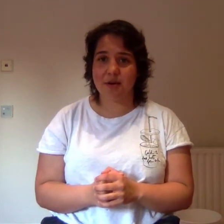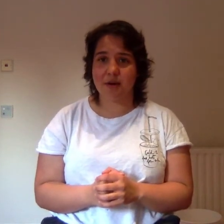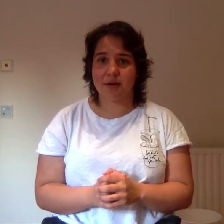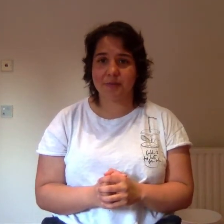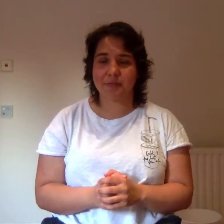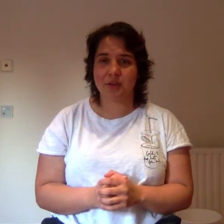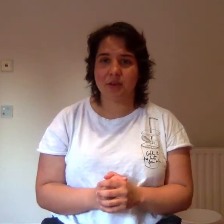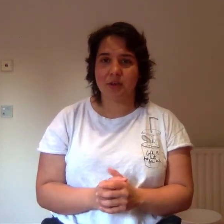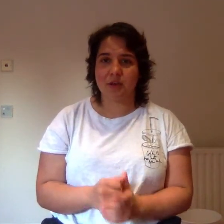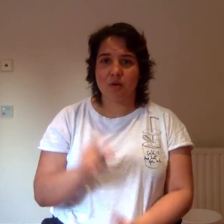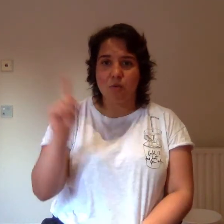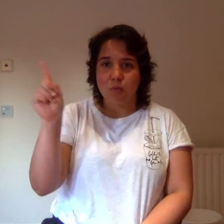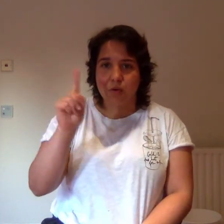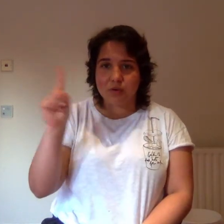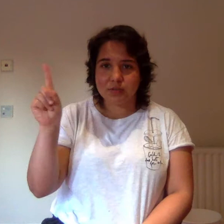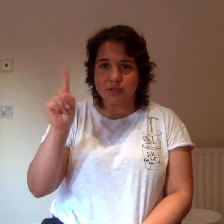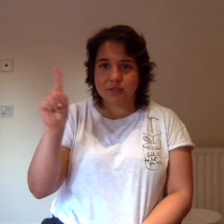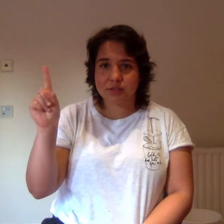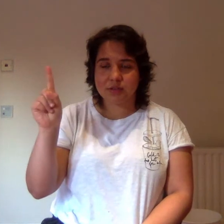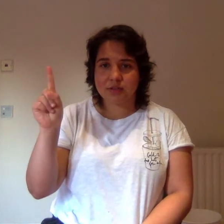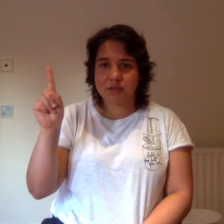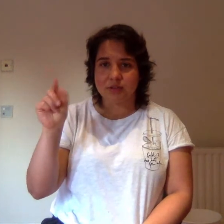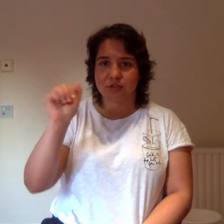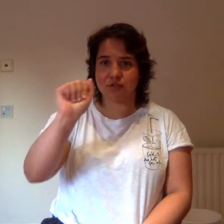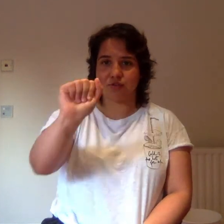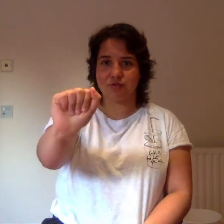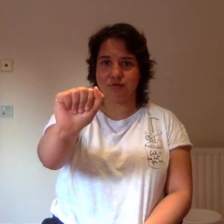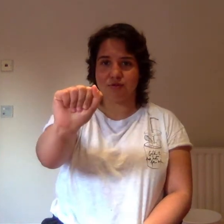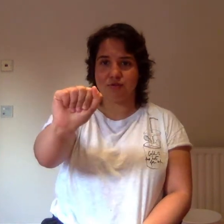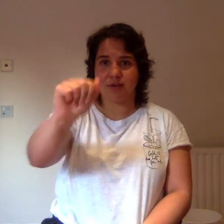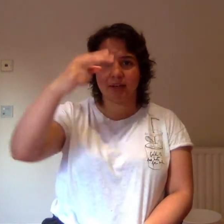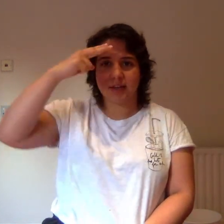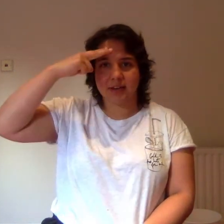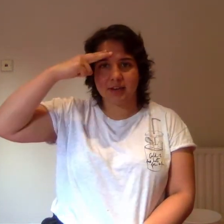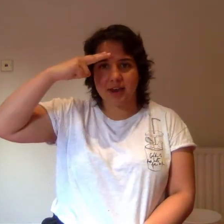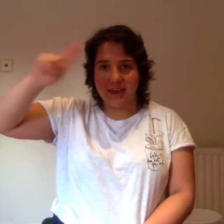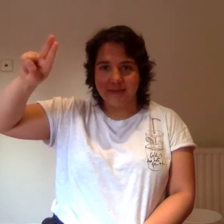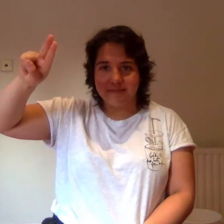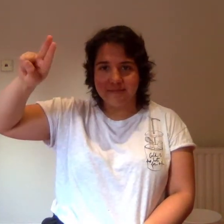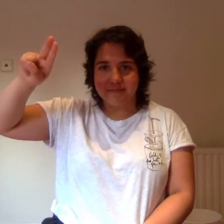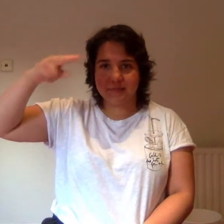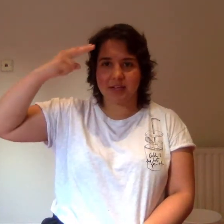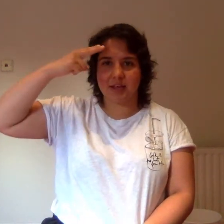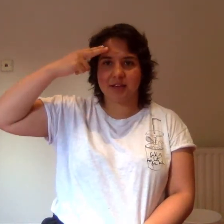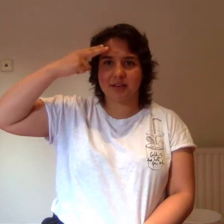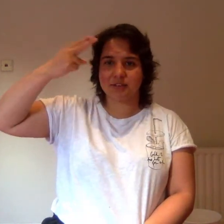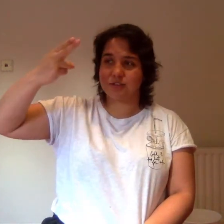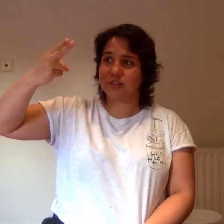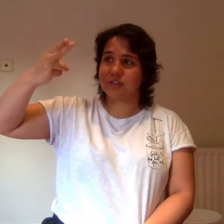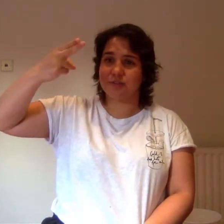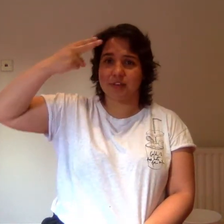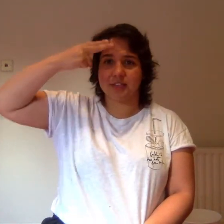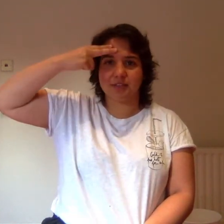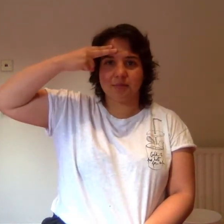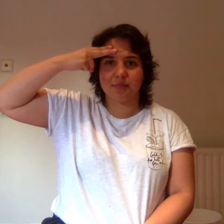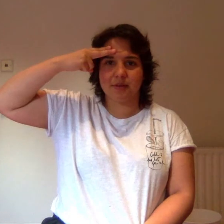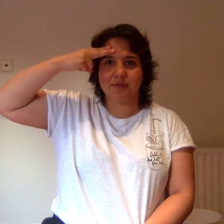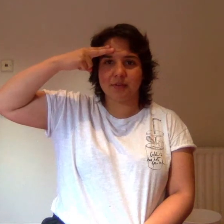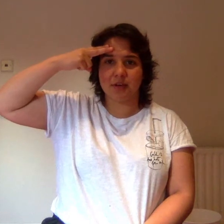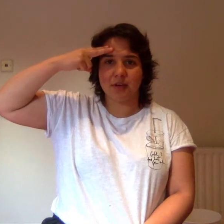are what your name, like, so it's 2 fingers above the